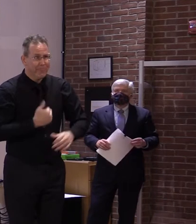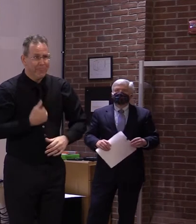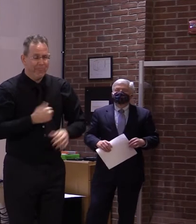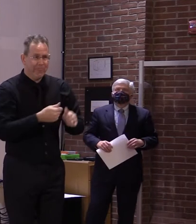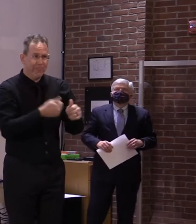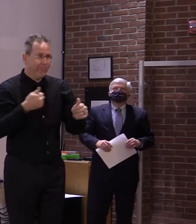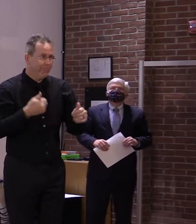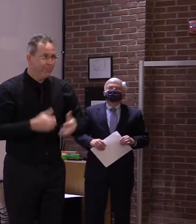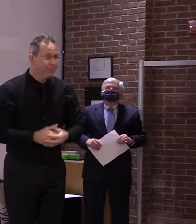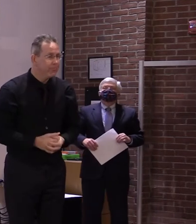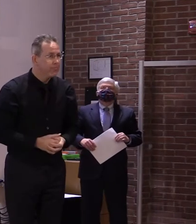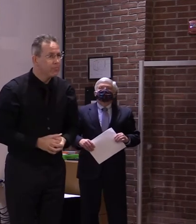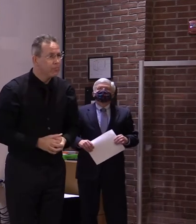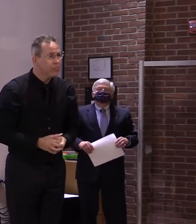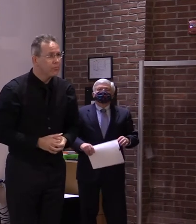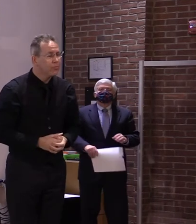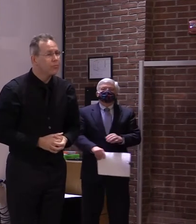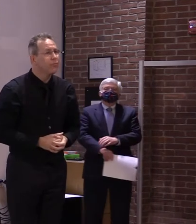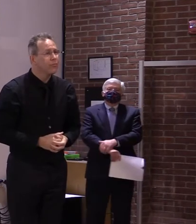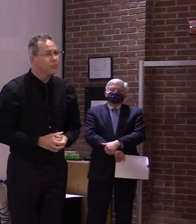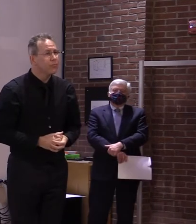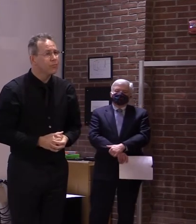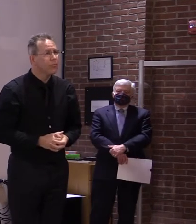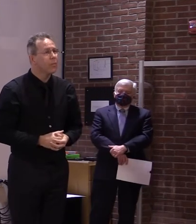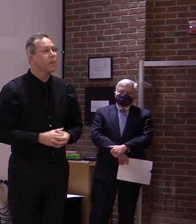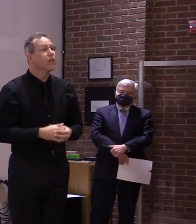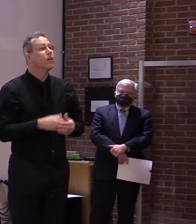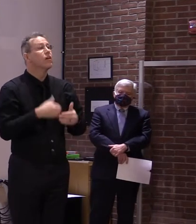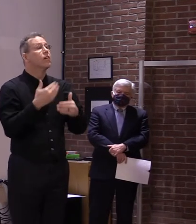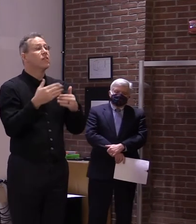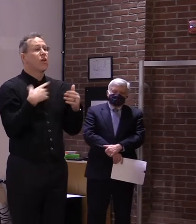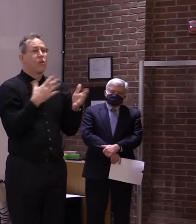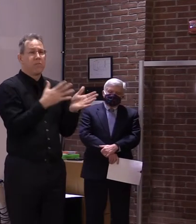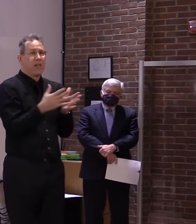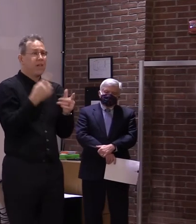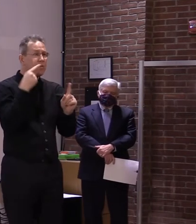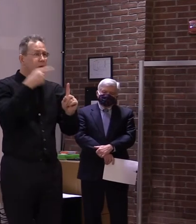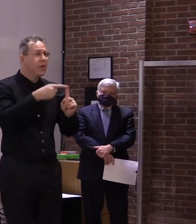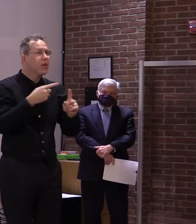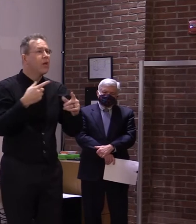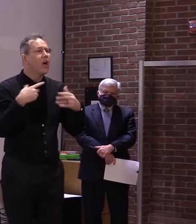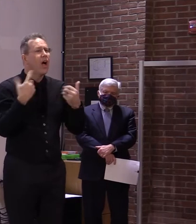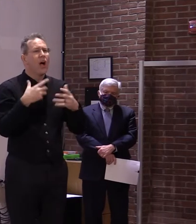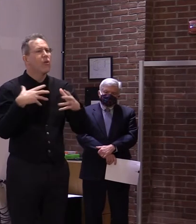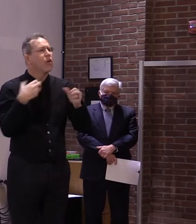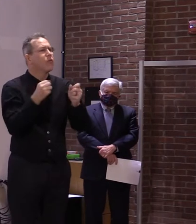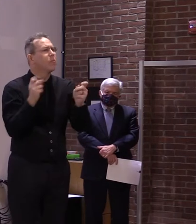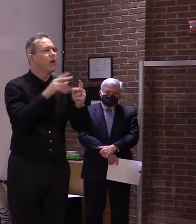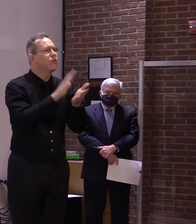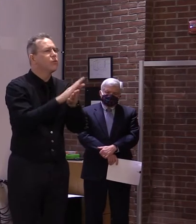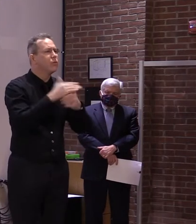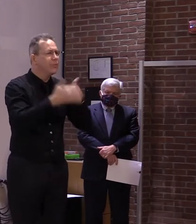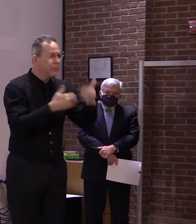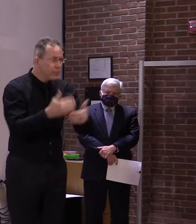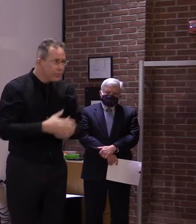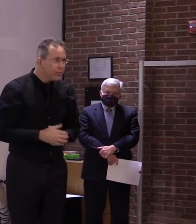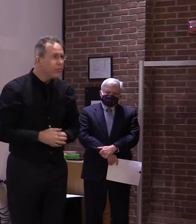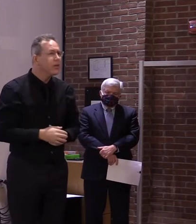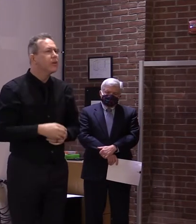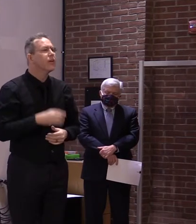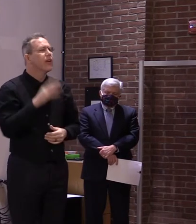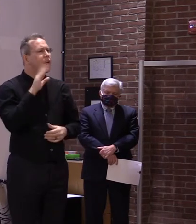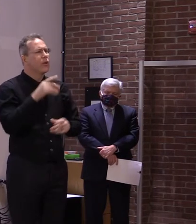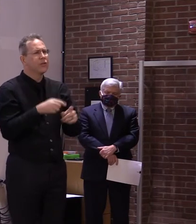as we plan for a recovery phase in education uh we will need to understand the impact of the emergency on our students so we can focus and prioritize our